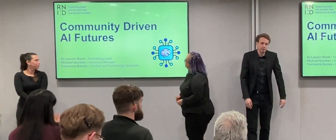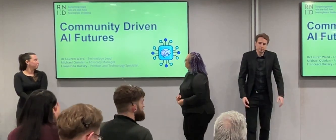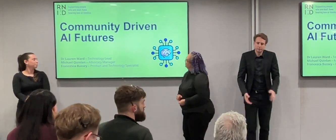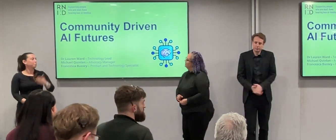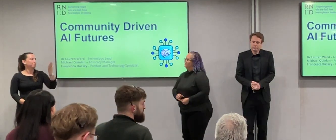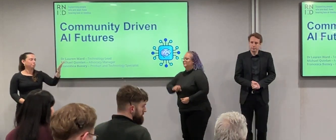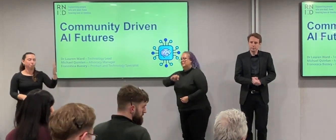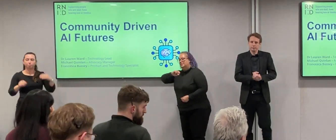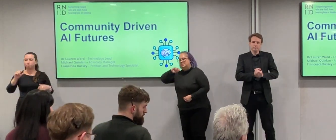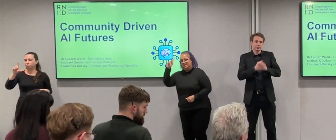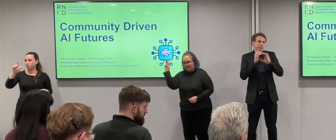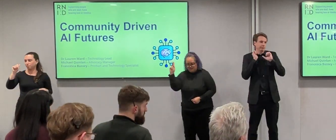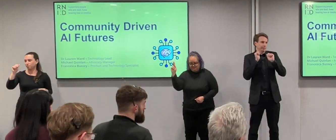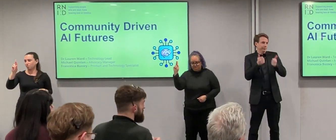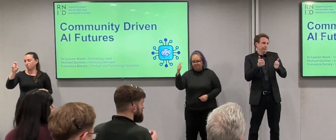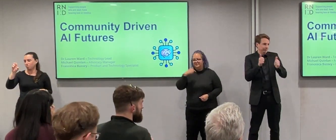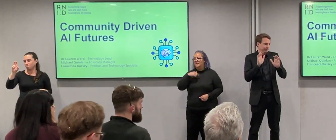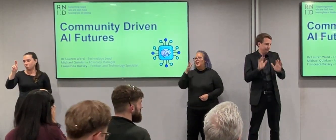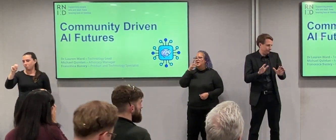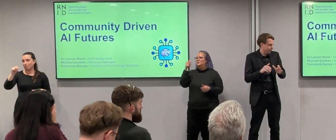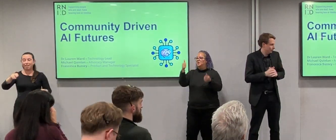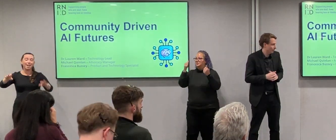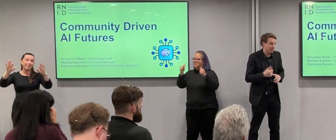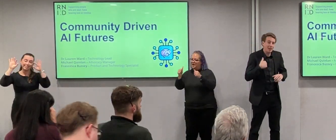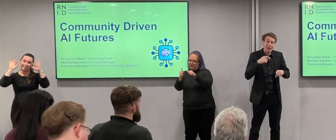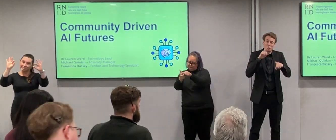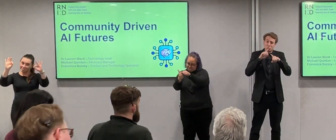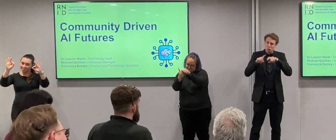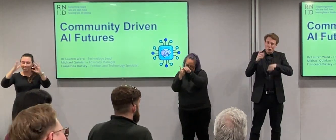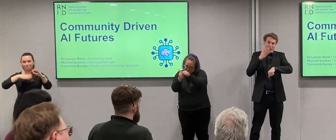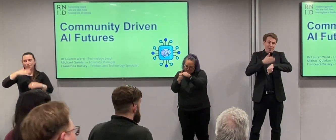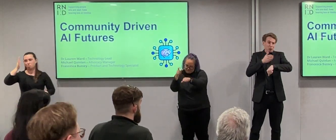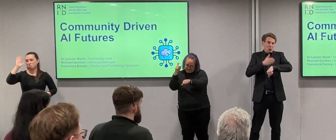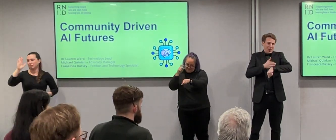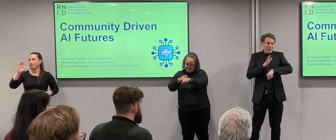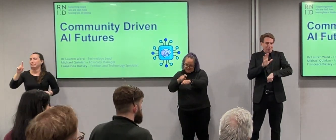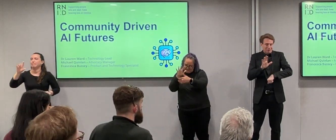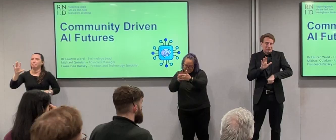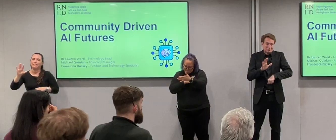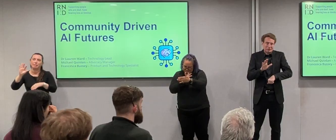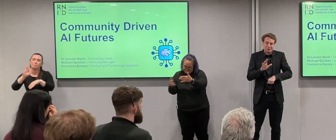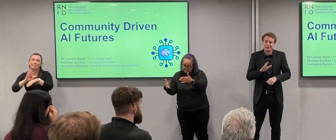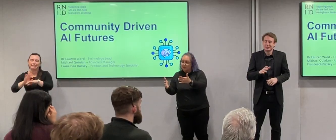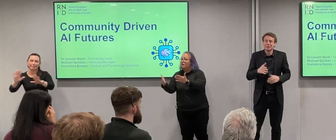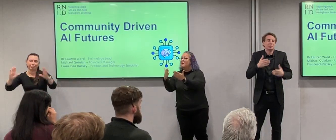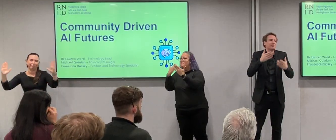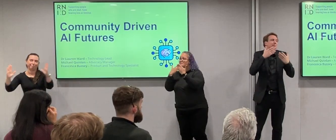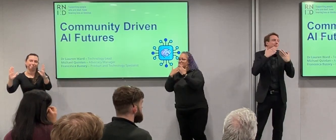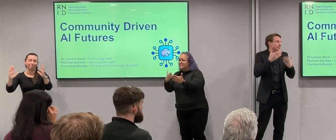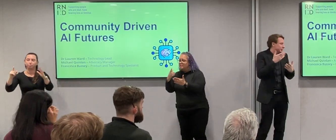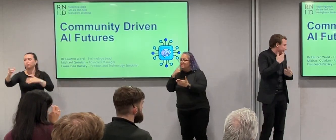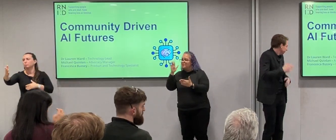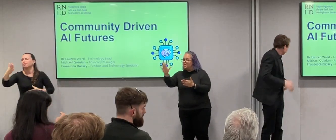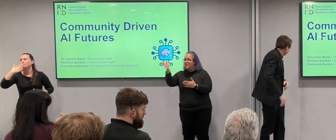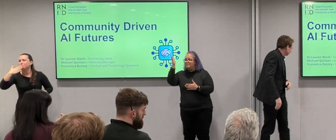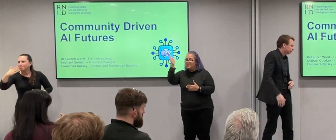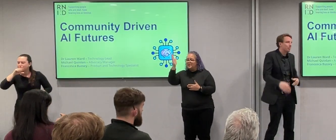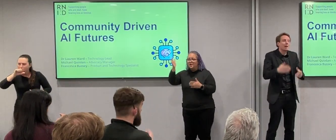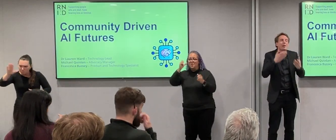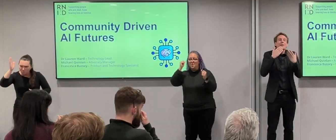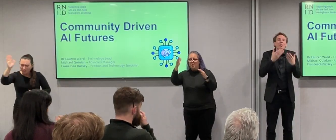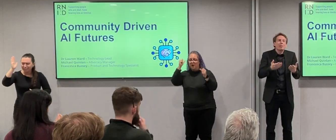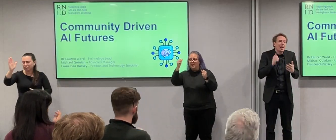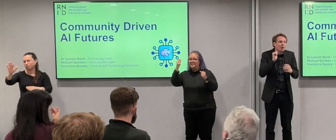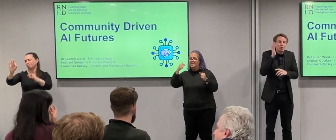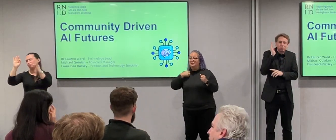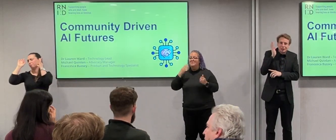I will endeavour to keep to time. Thank you for that presentation. That was awesome. I was worried about how I